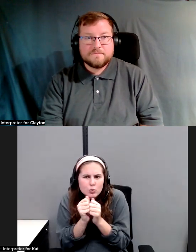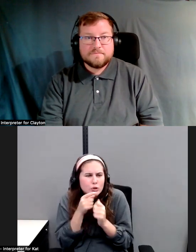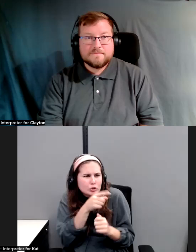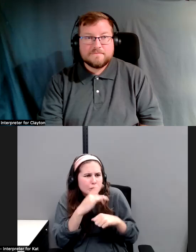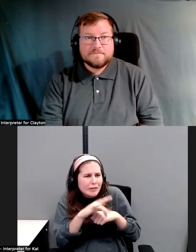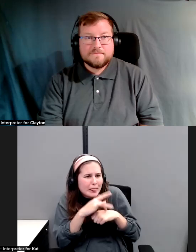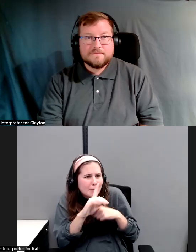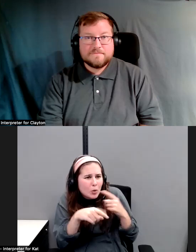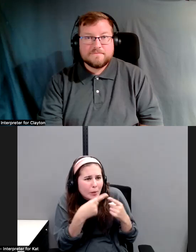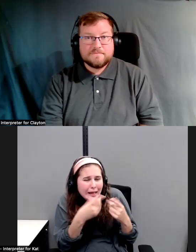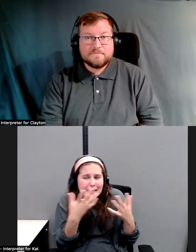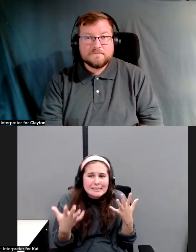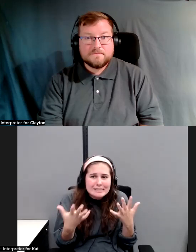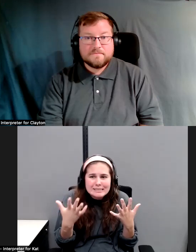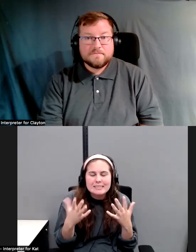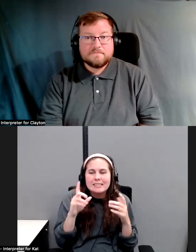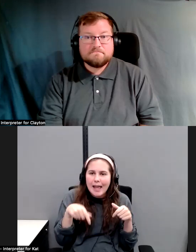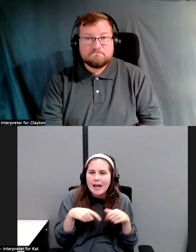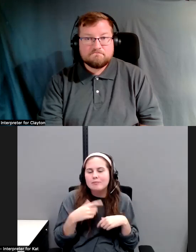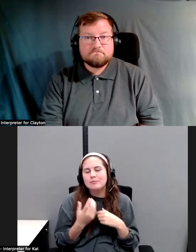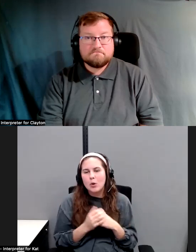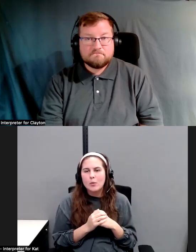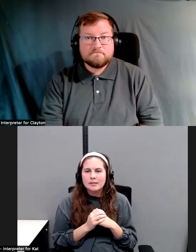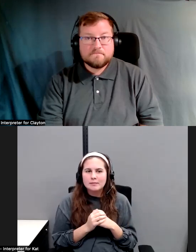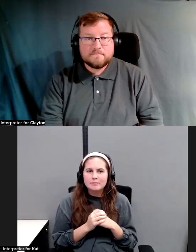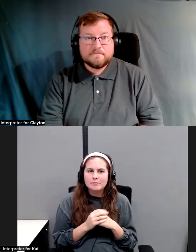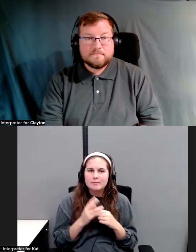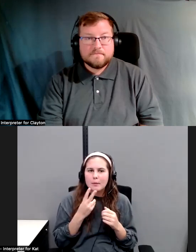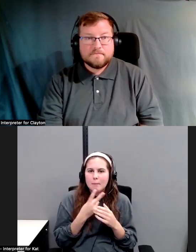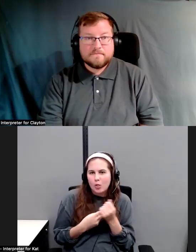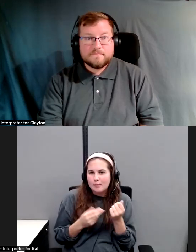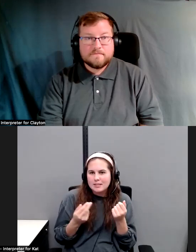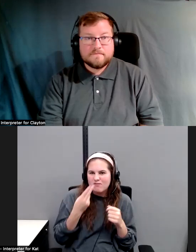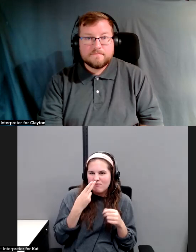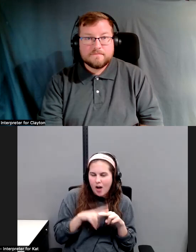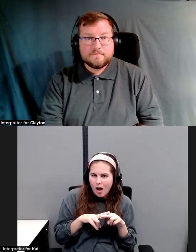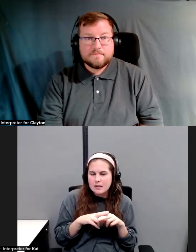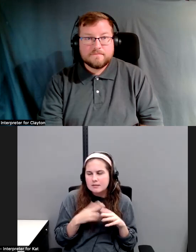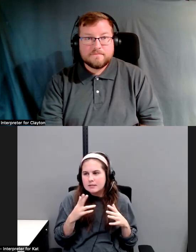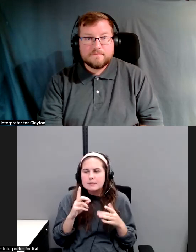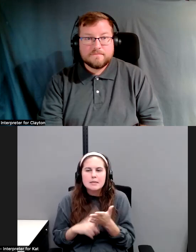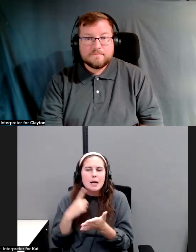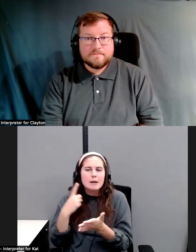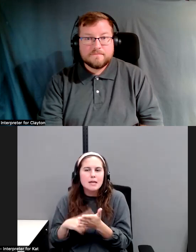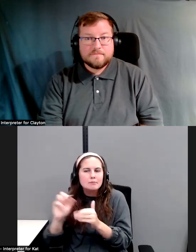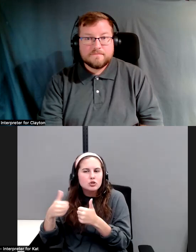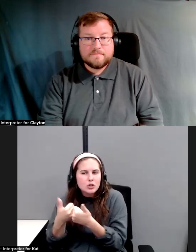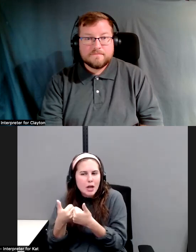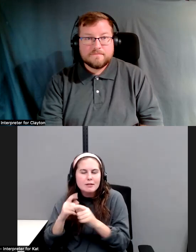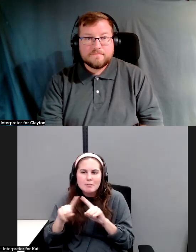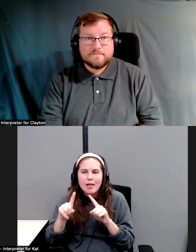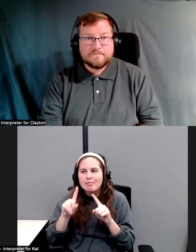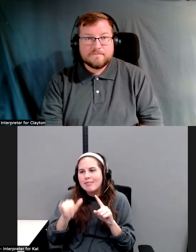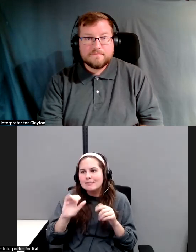to them. So for most part, it's been really fun. A little bit of a challenging moment. So that's how I came up with the Cast Chat